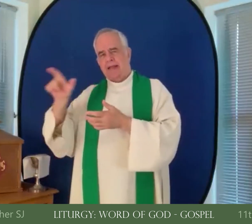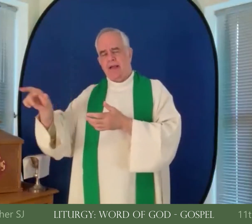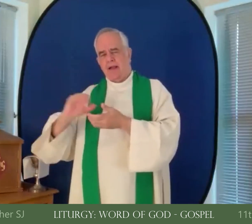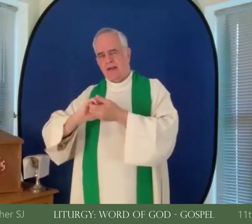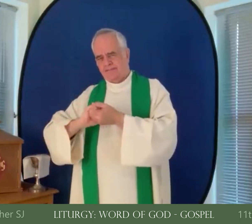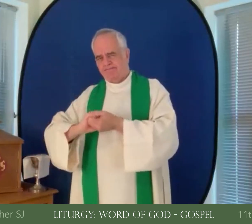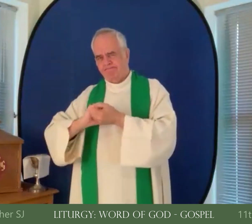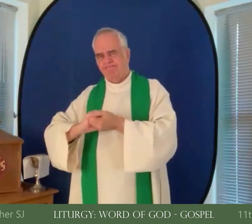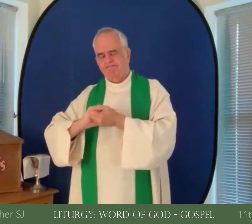later.